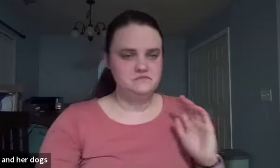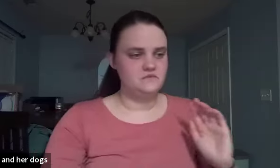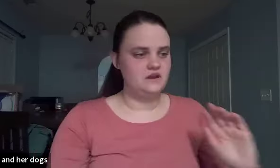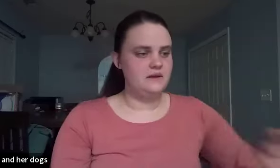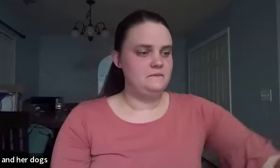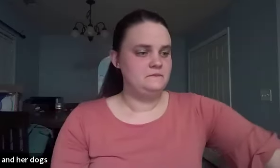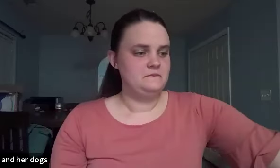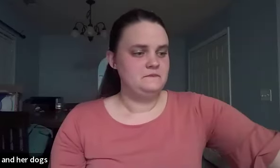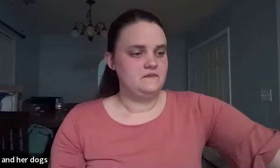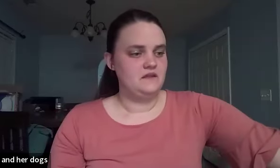Okay.